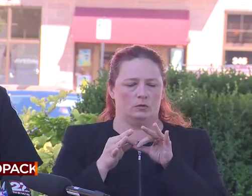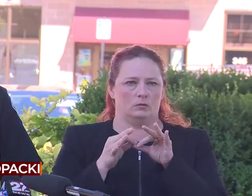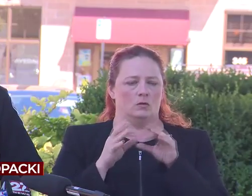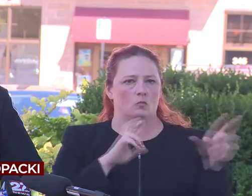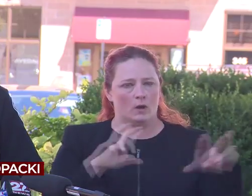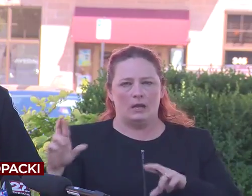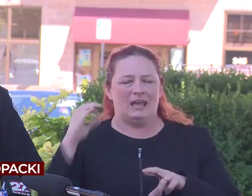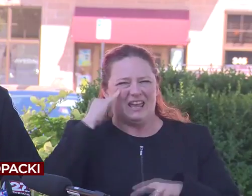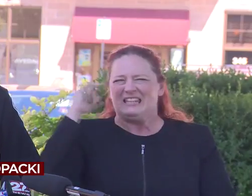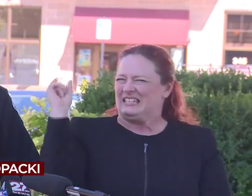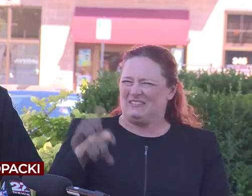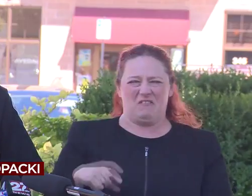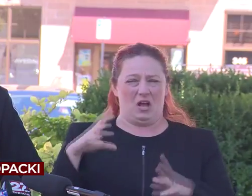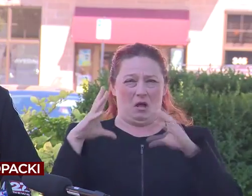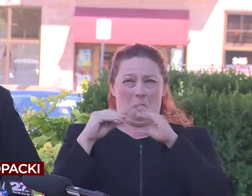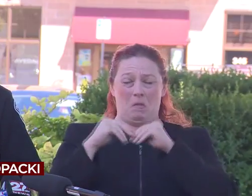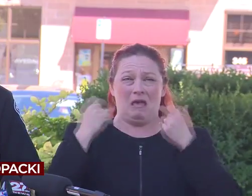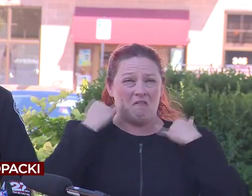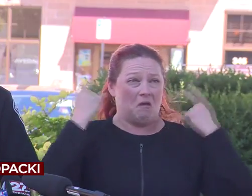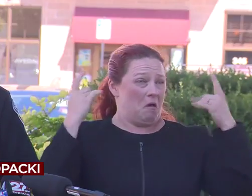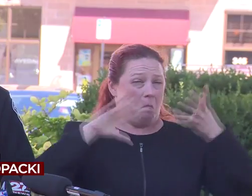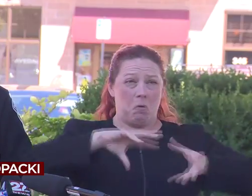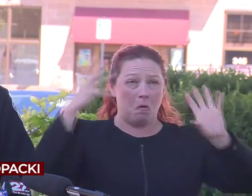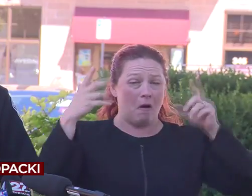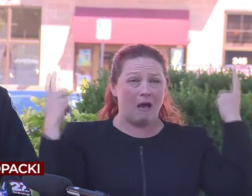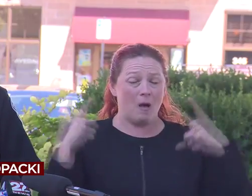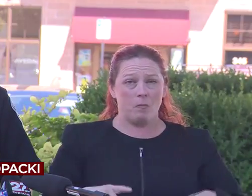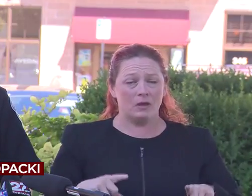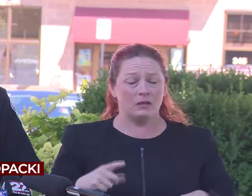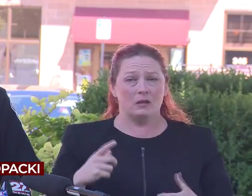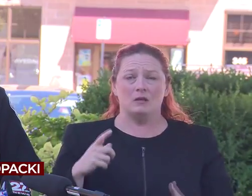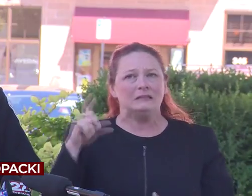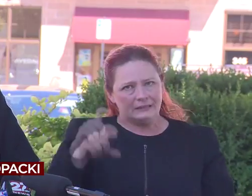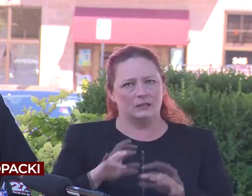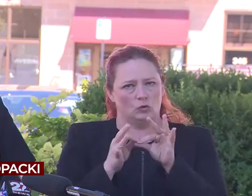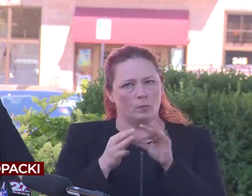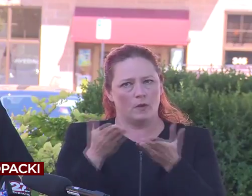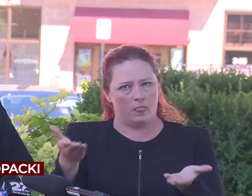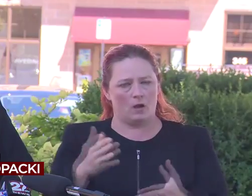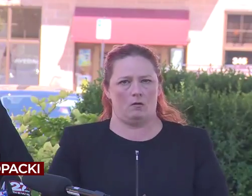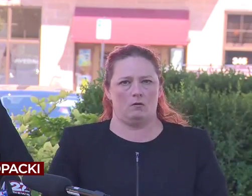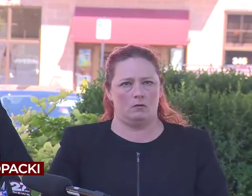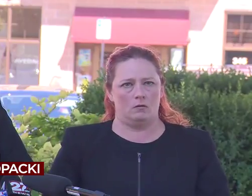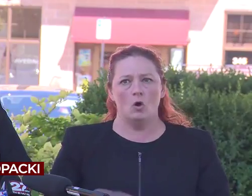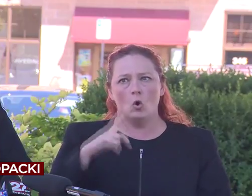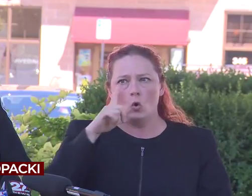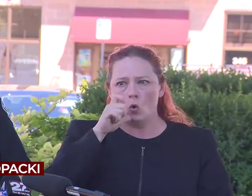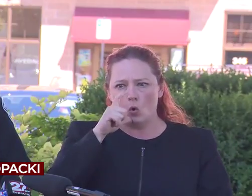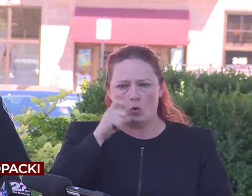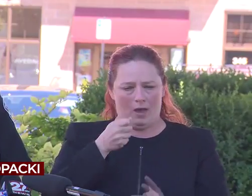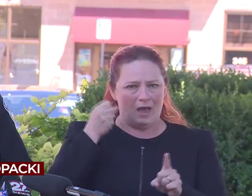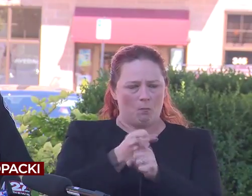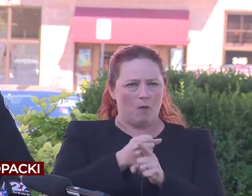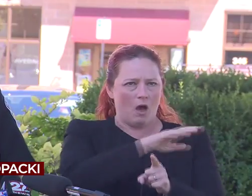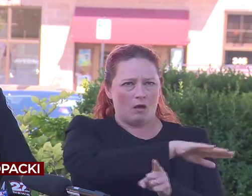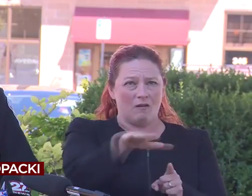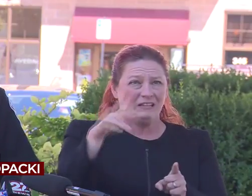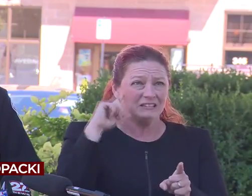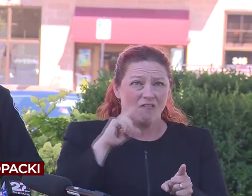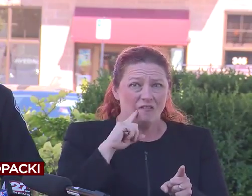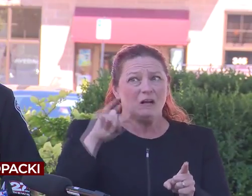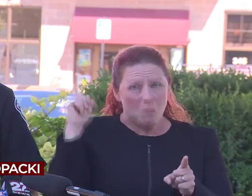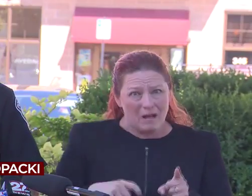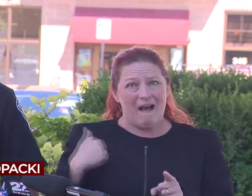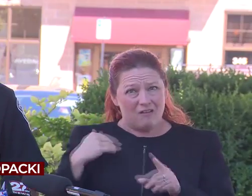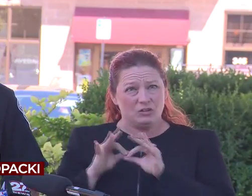media conferences events, especially when someone who was impacted by an event like this is deaf. I